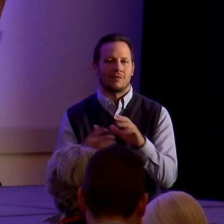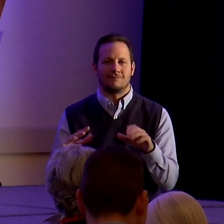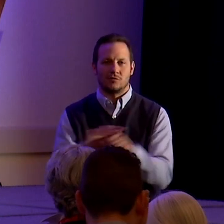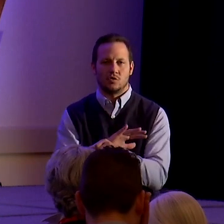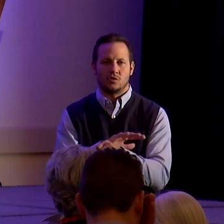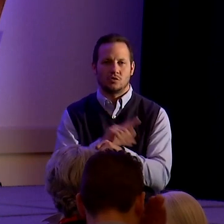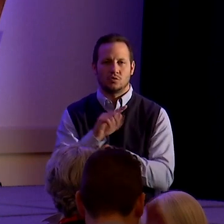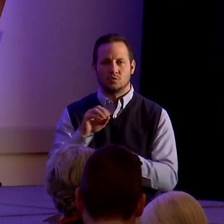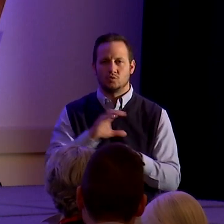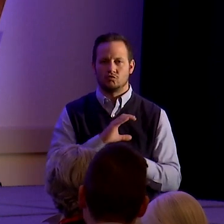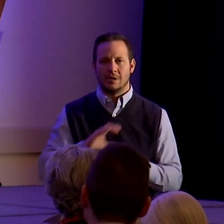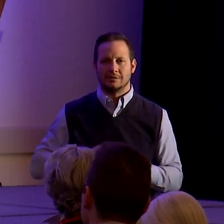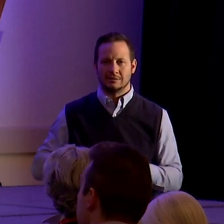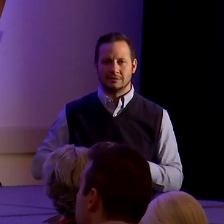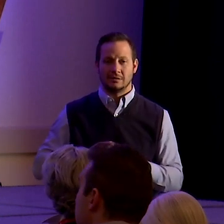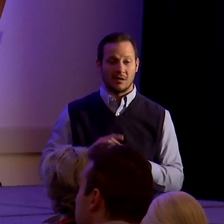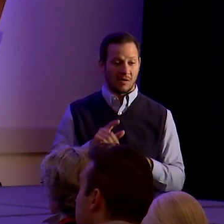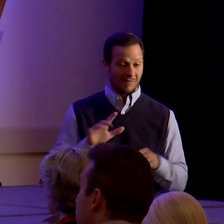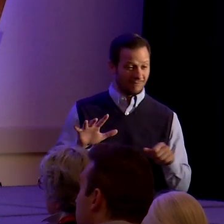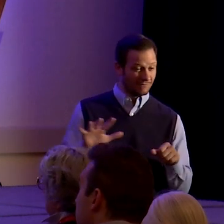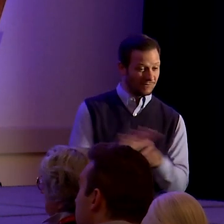concept.